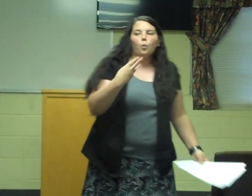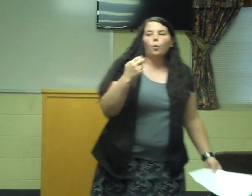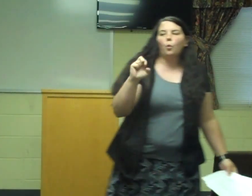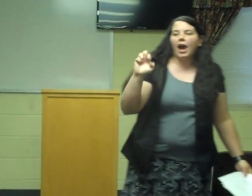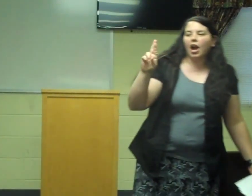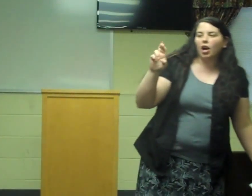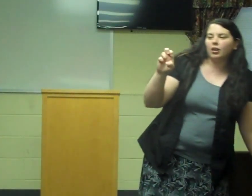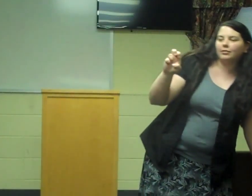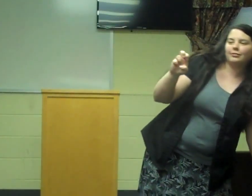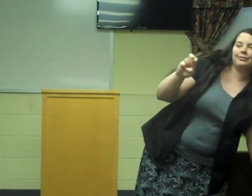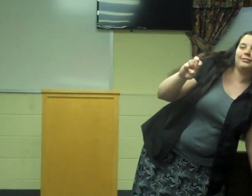Where.